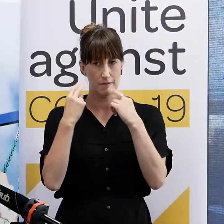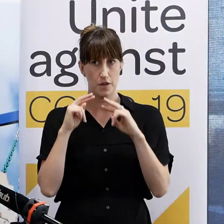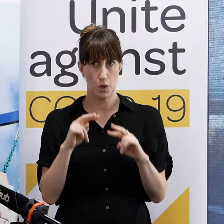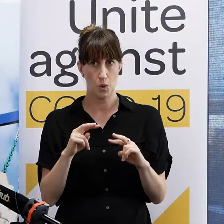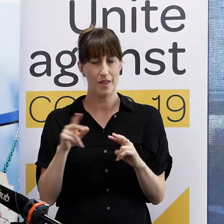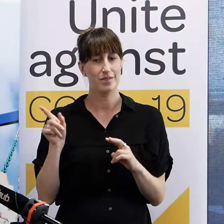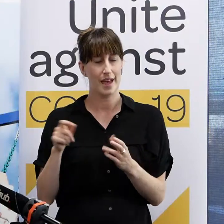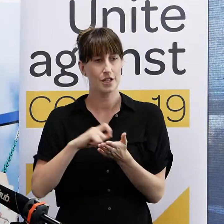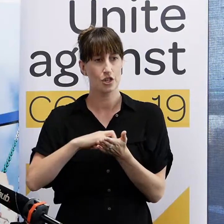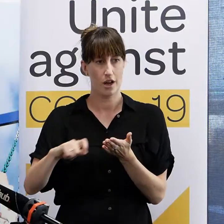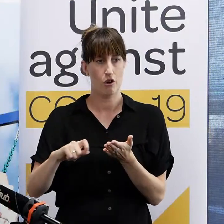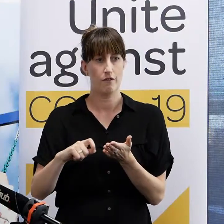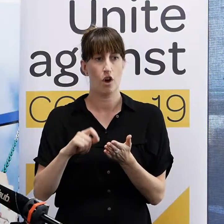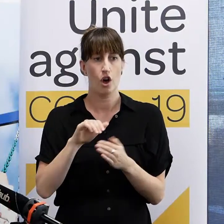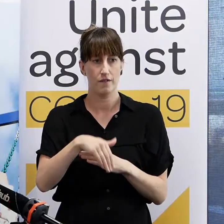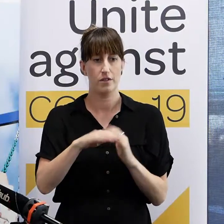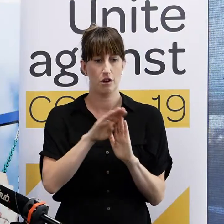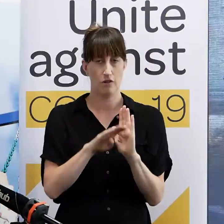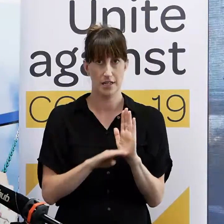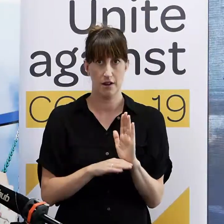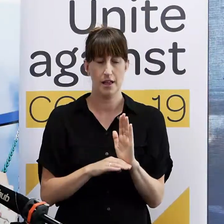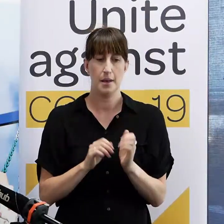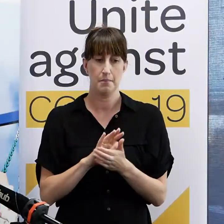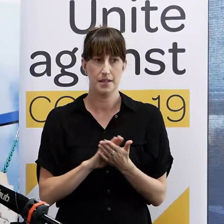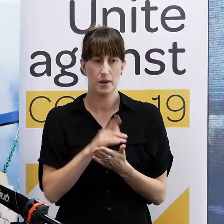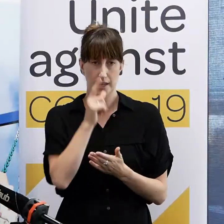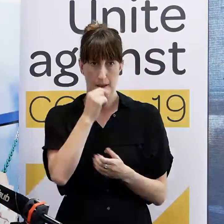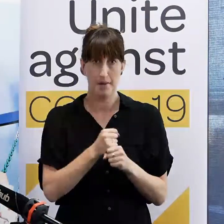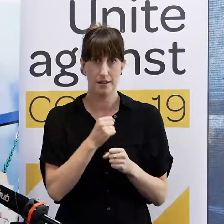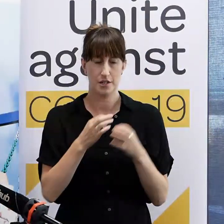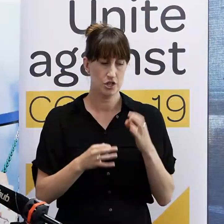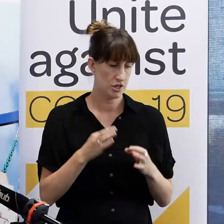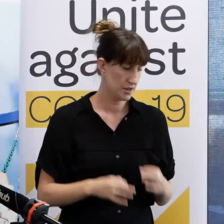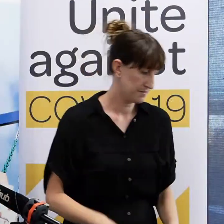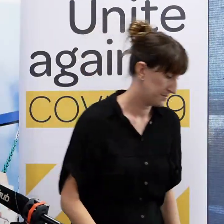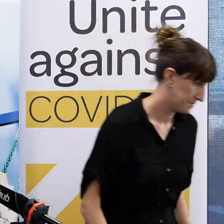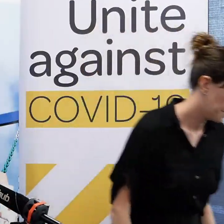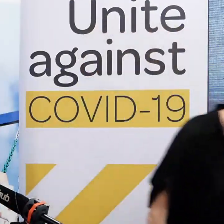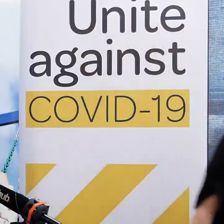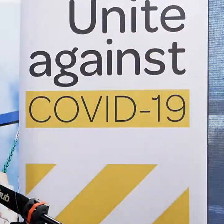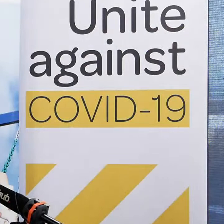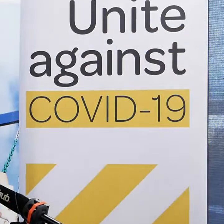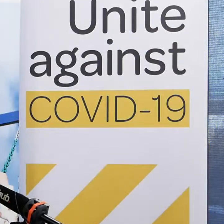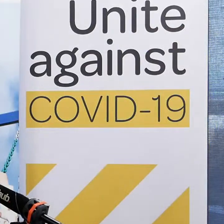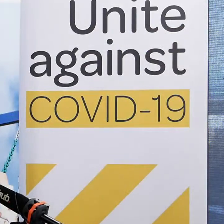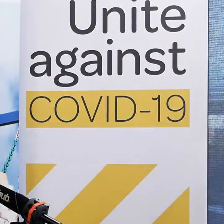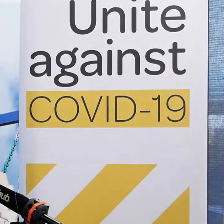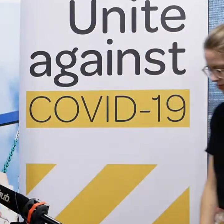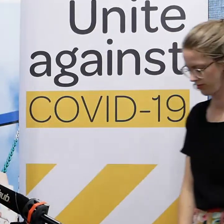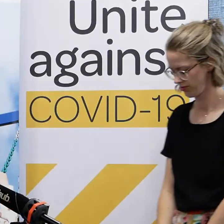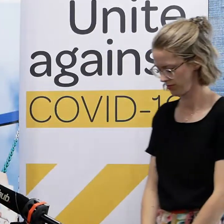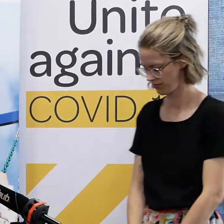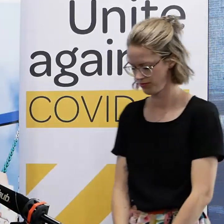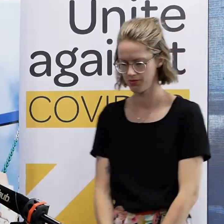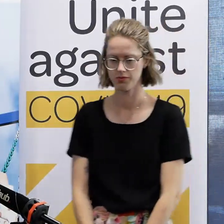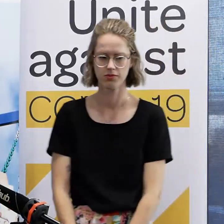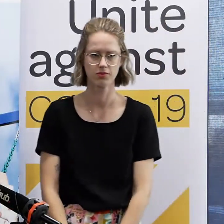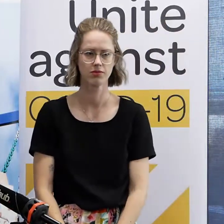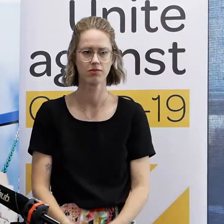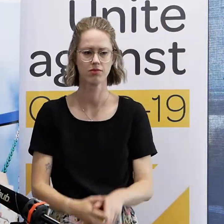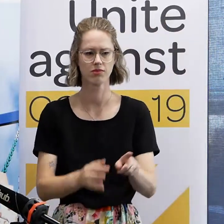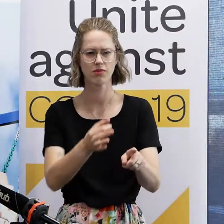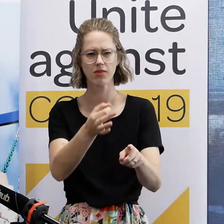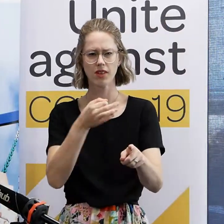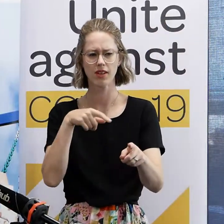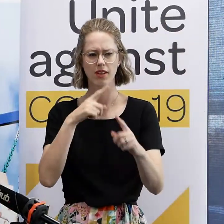sign off on what the criteria are, which allows us to make those decisions. And why is this information not public? Like, this is nowhere on your website, so people don't know what they're